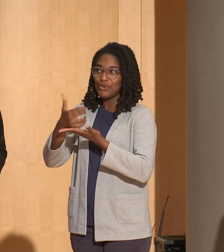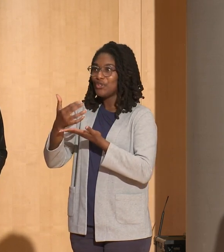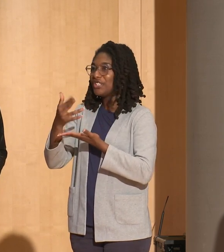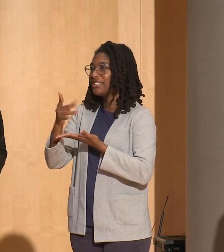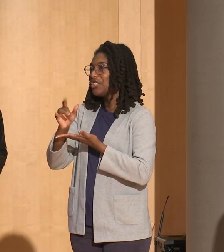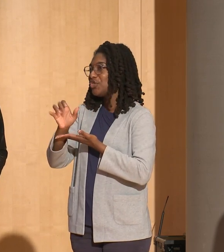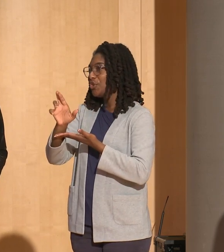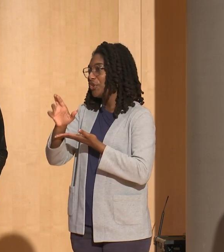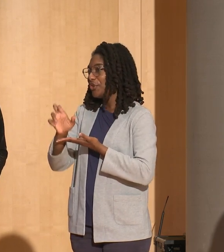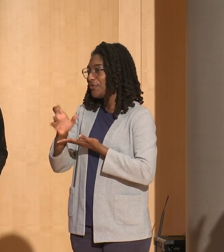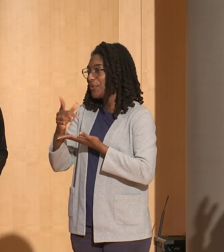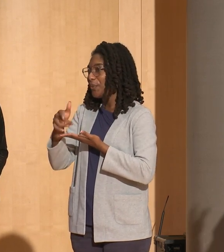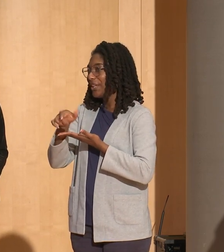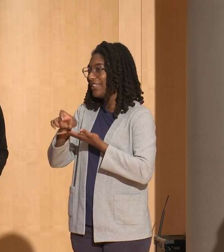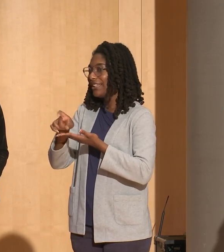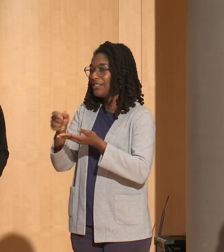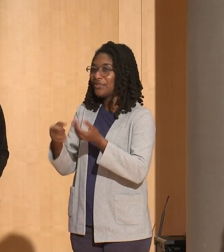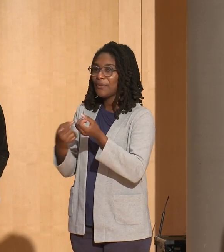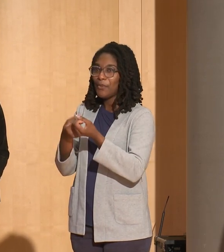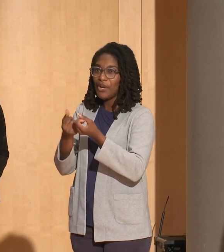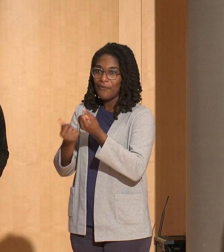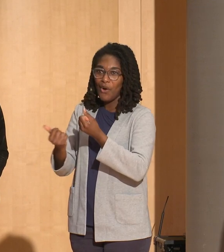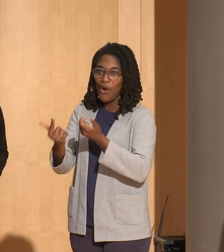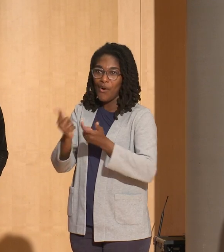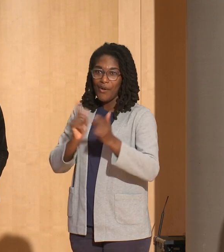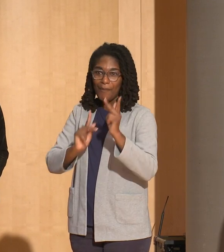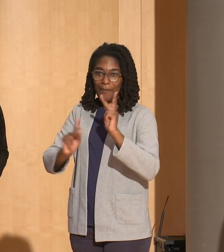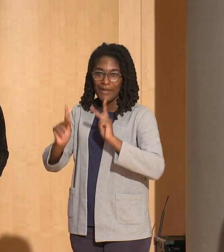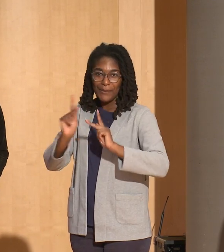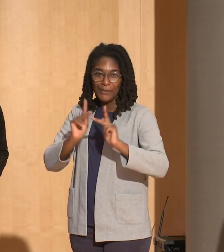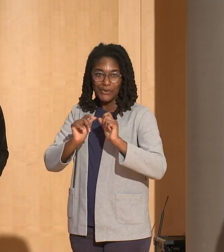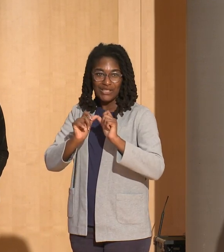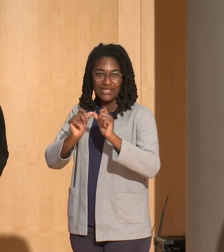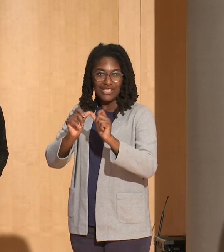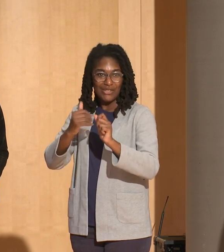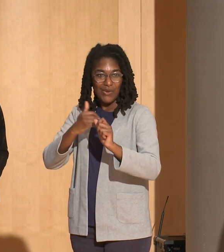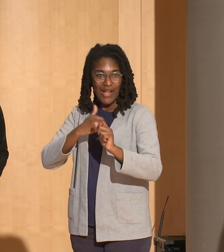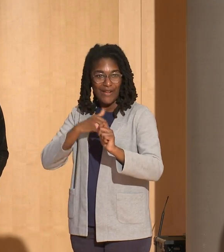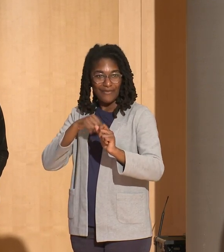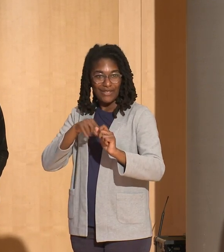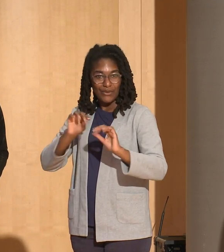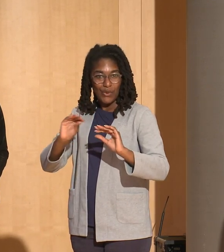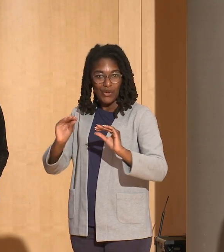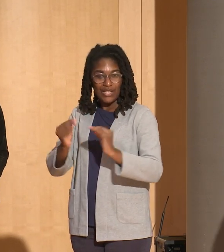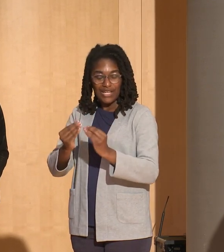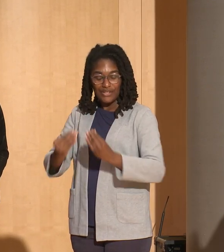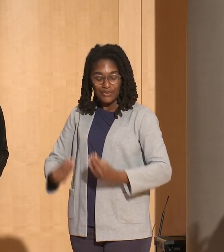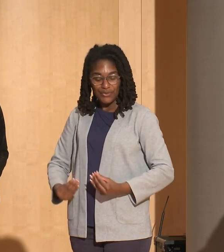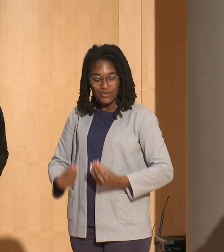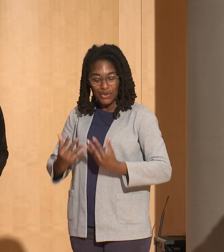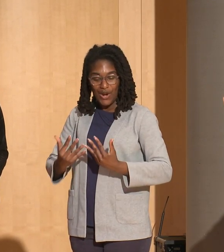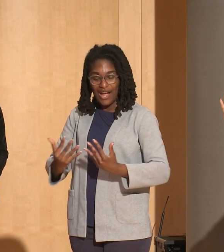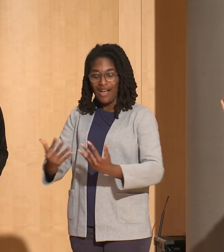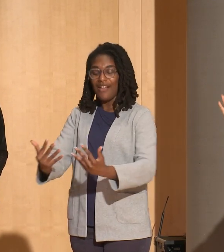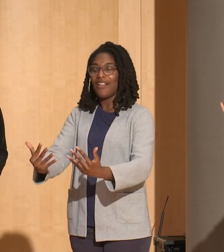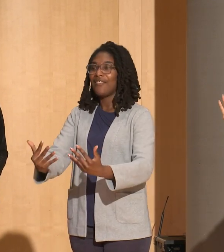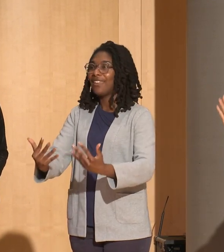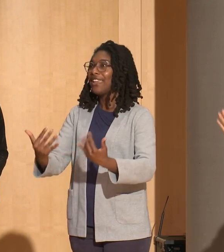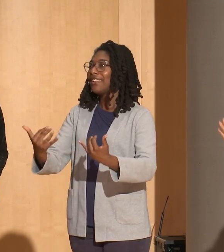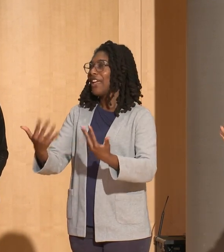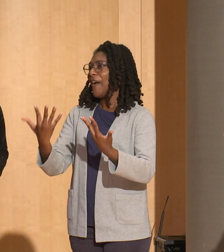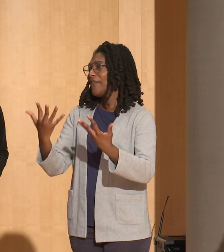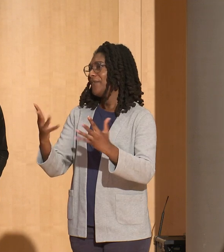need the support of everybody to continue to have this organization thrive. With that, enough of